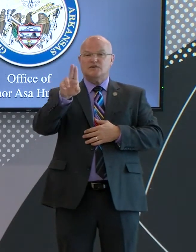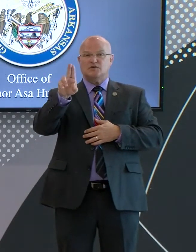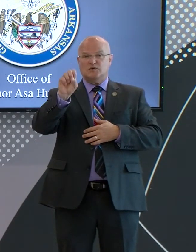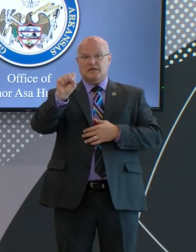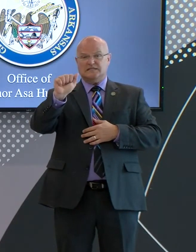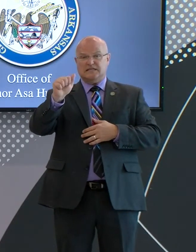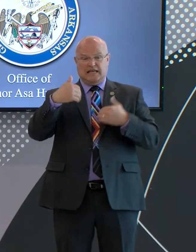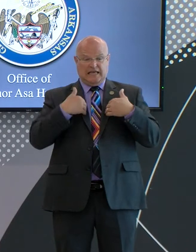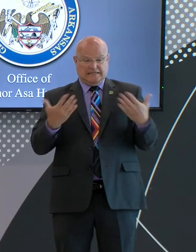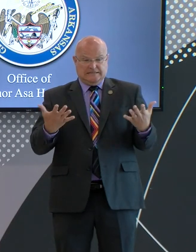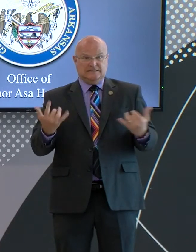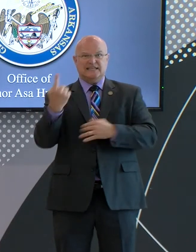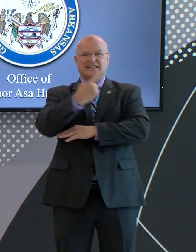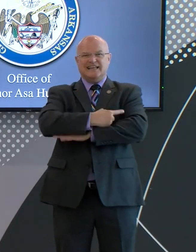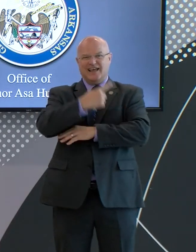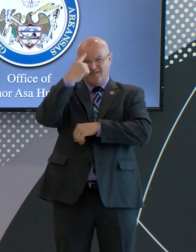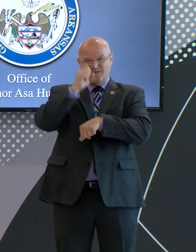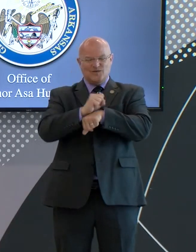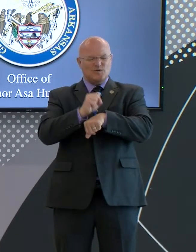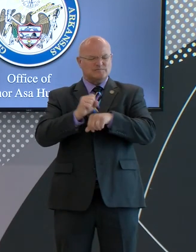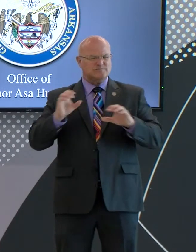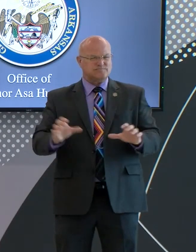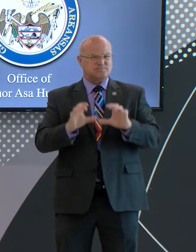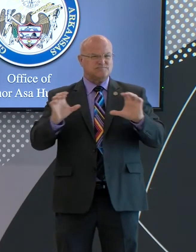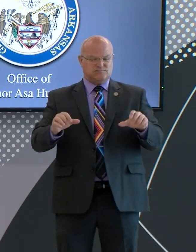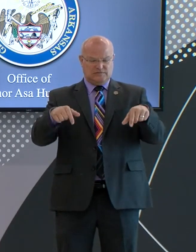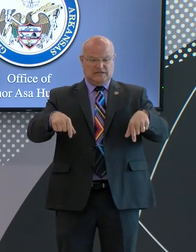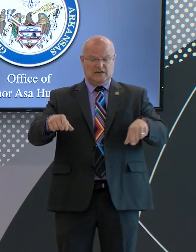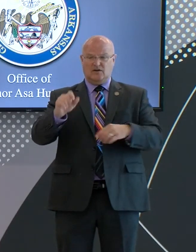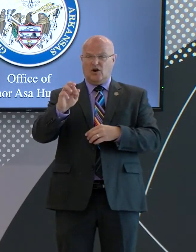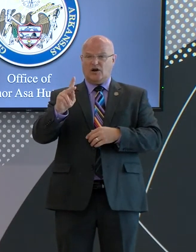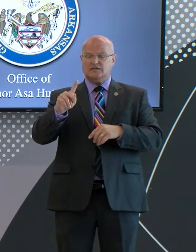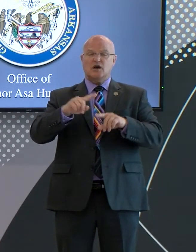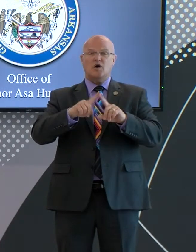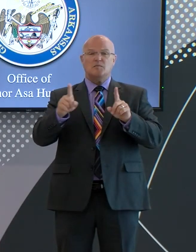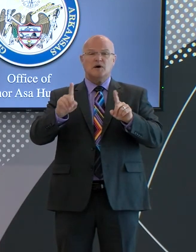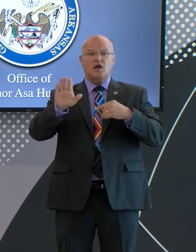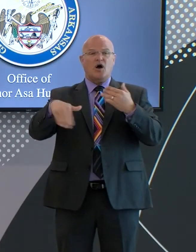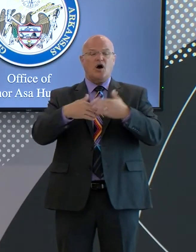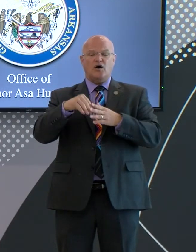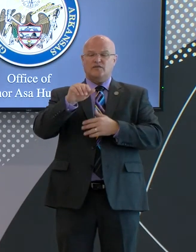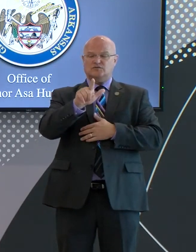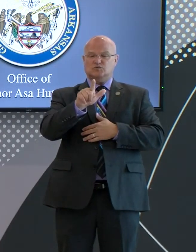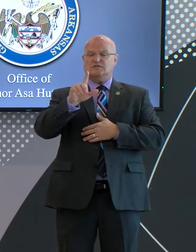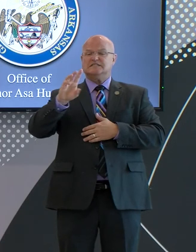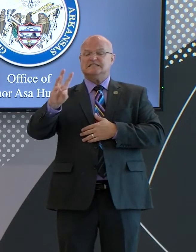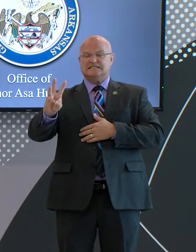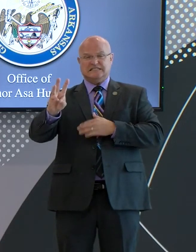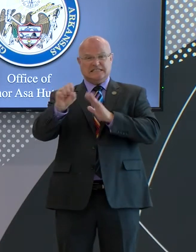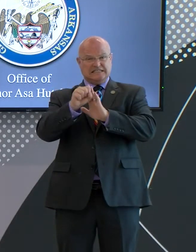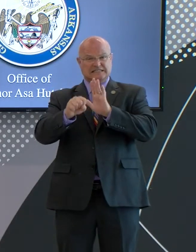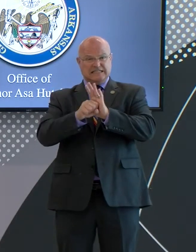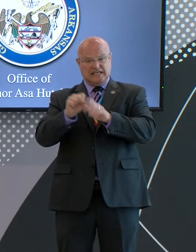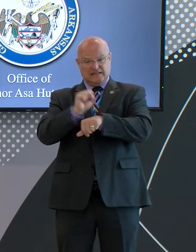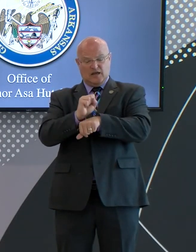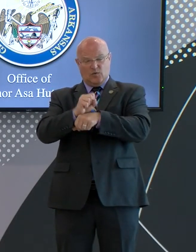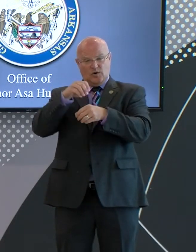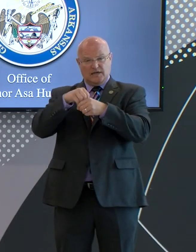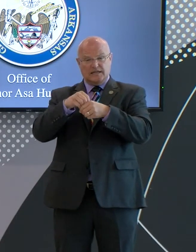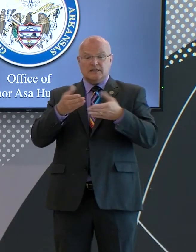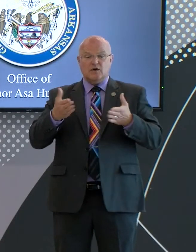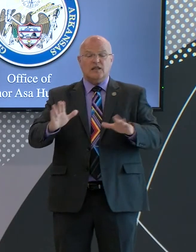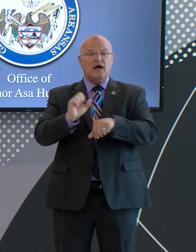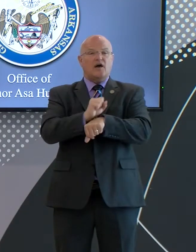hosting us here today, for the work that they've done not only in Arkansas but across their 26-state footprint of allowing their workers